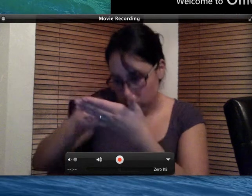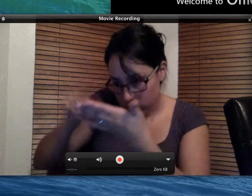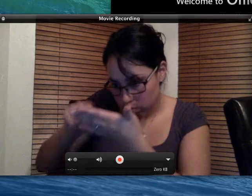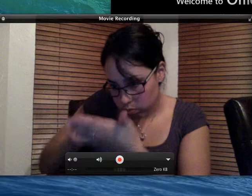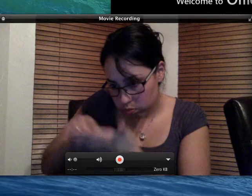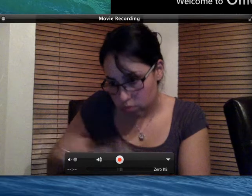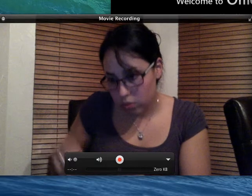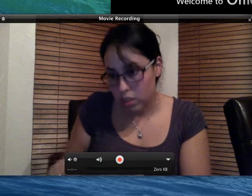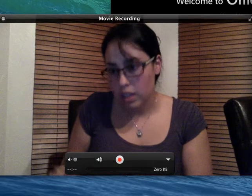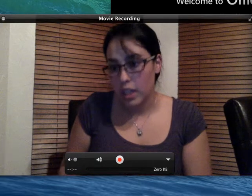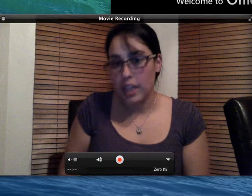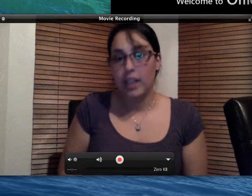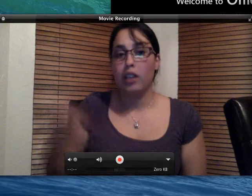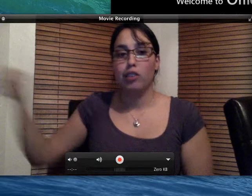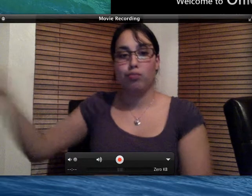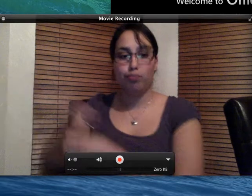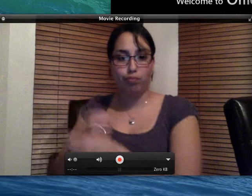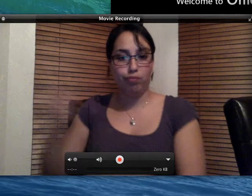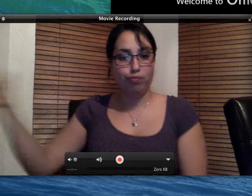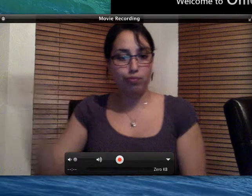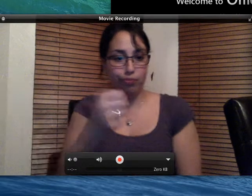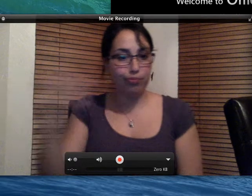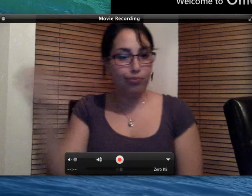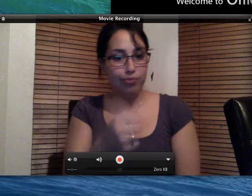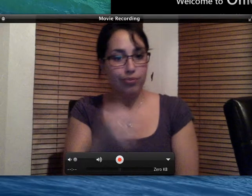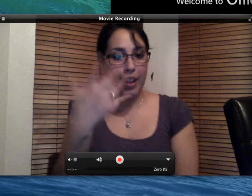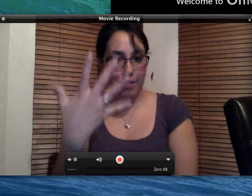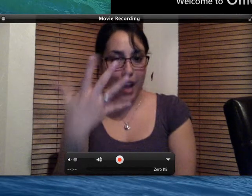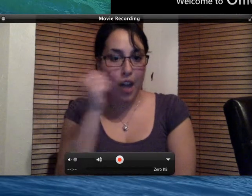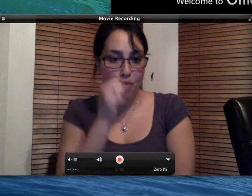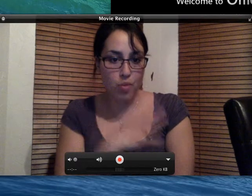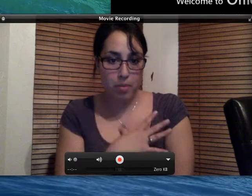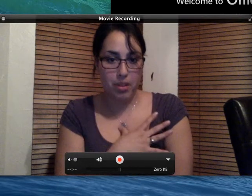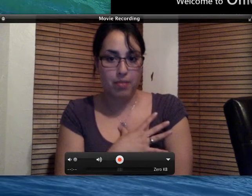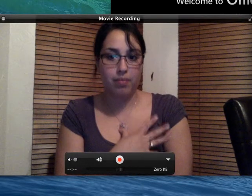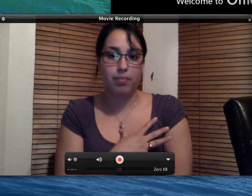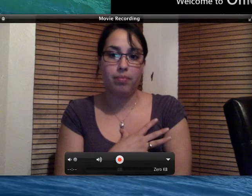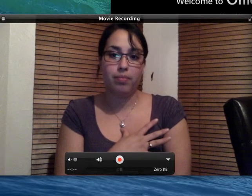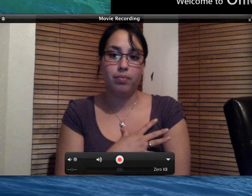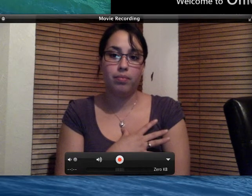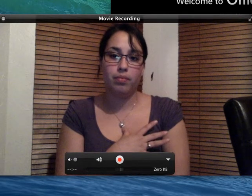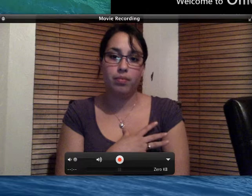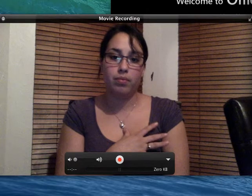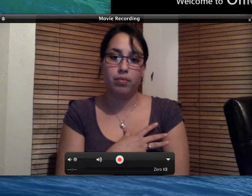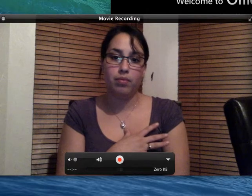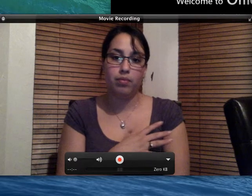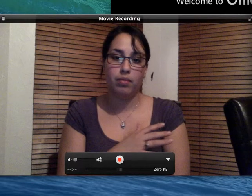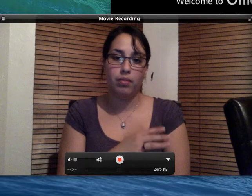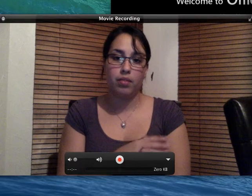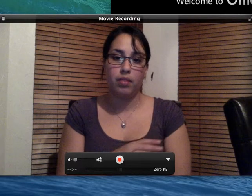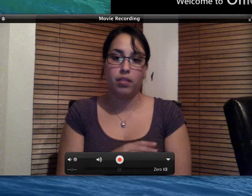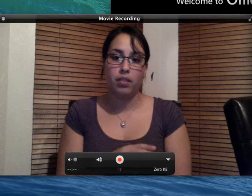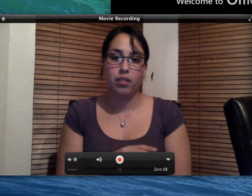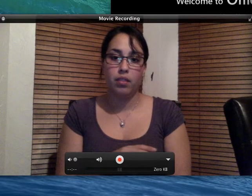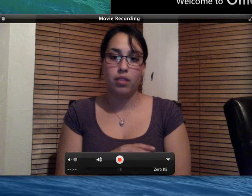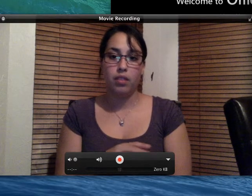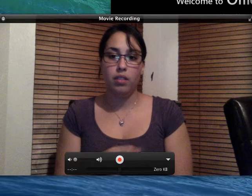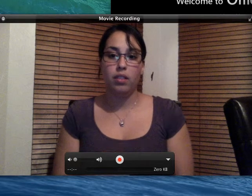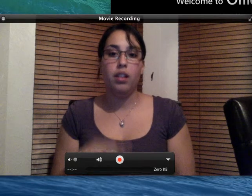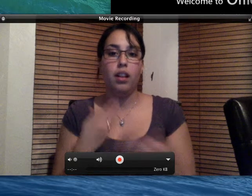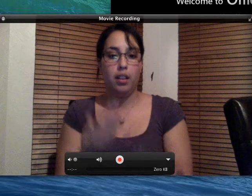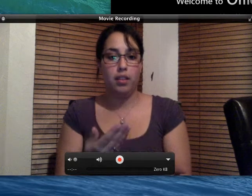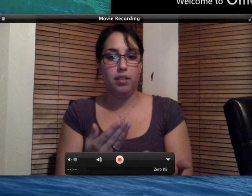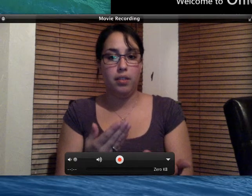women into the lab, I think it was 5 women, and outfitted them with cervical caps containing artificial